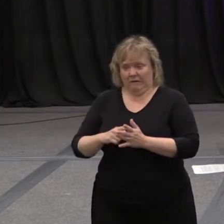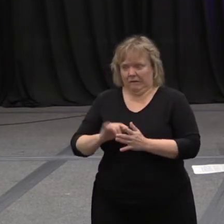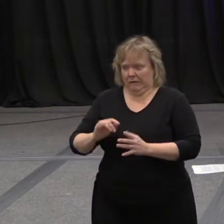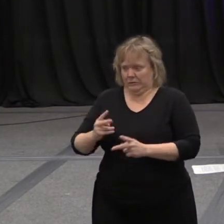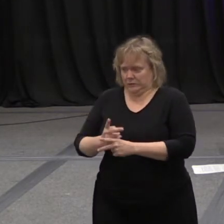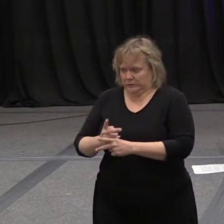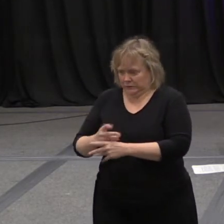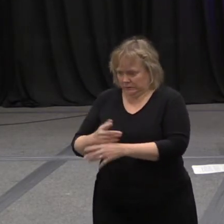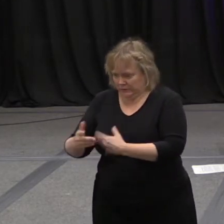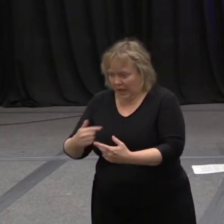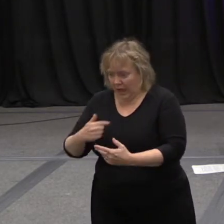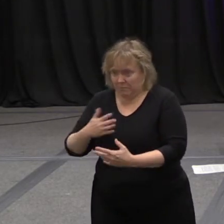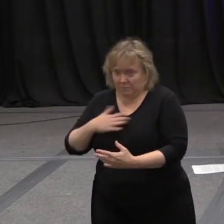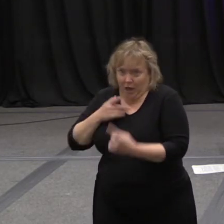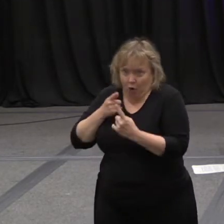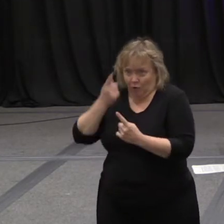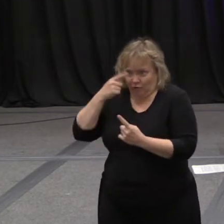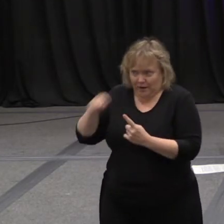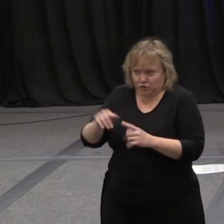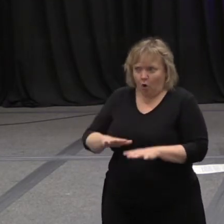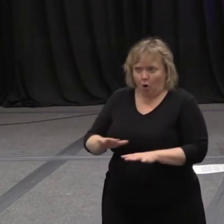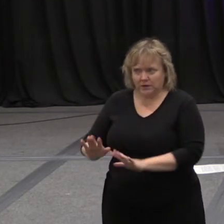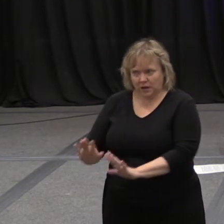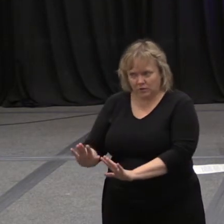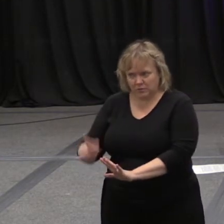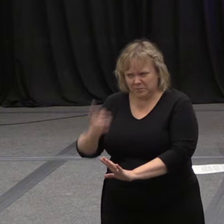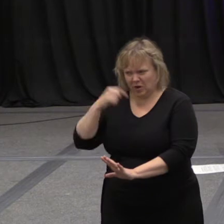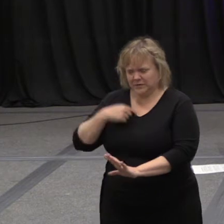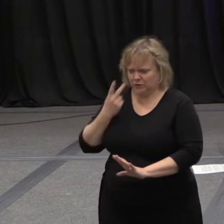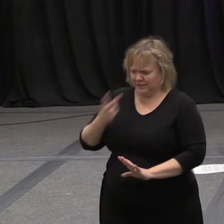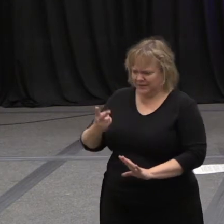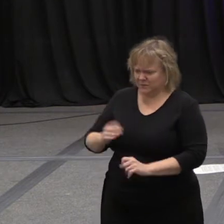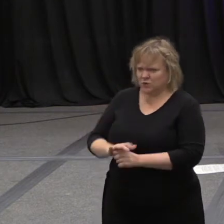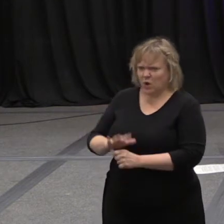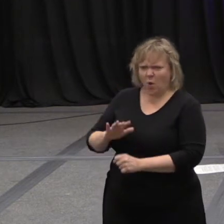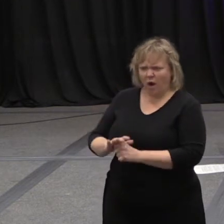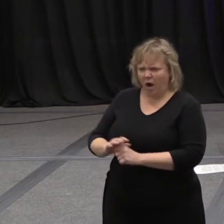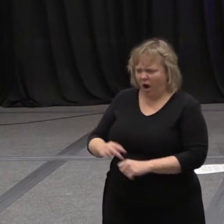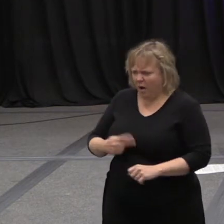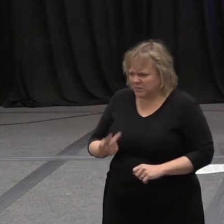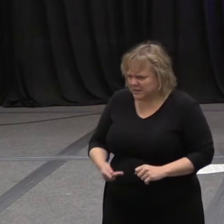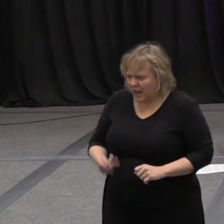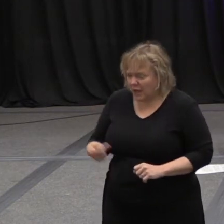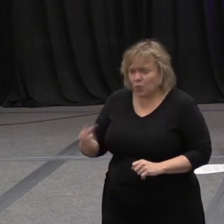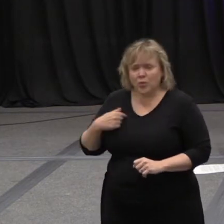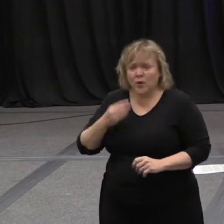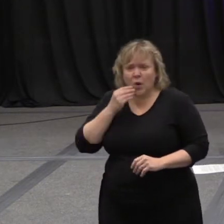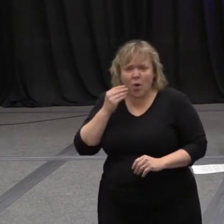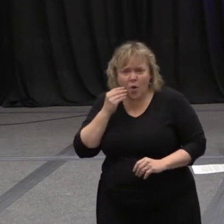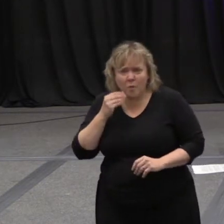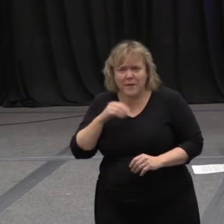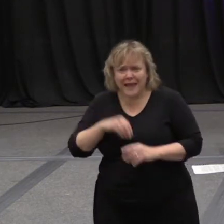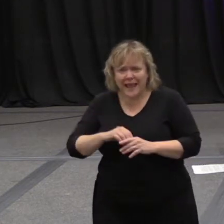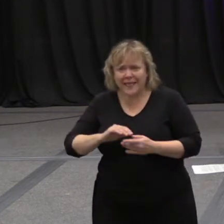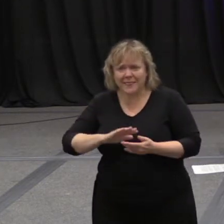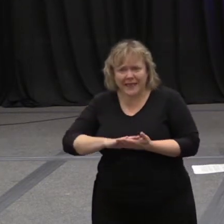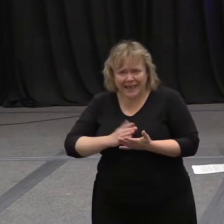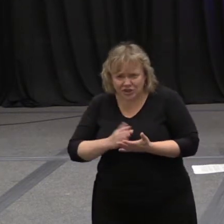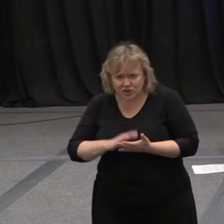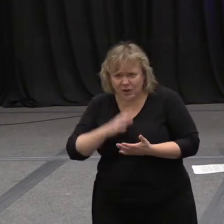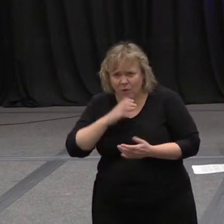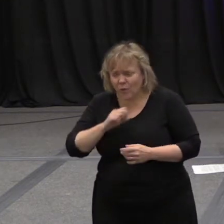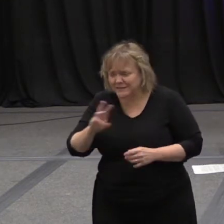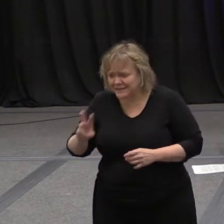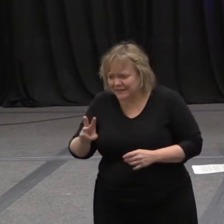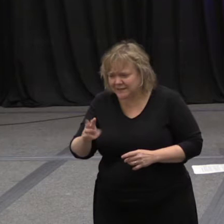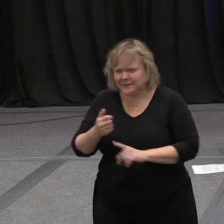I wanted him to calm down, because it's hard for me to see him that upset. And we were at home, we're in our own kitchen, he's 6, he doesn't have to be